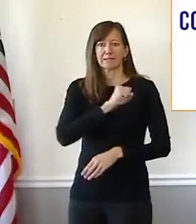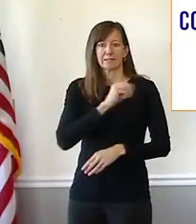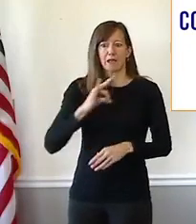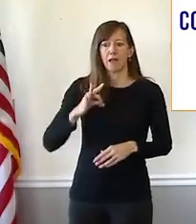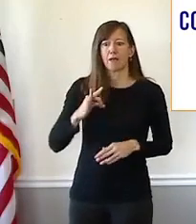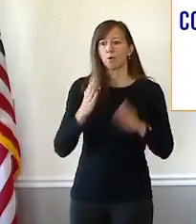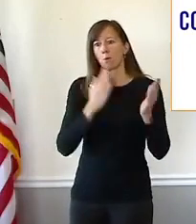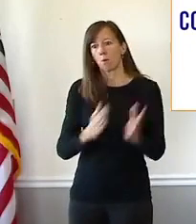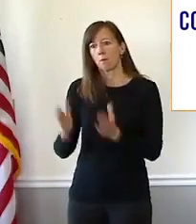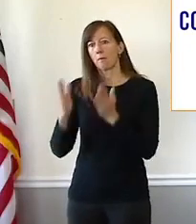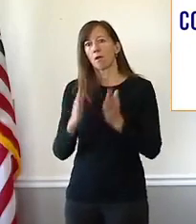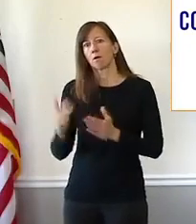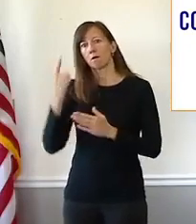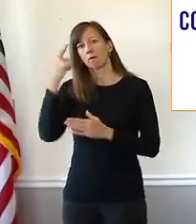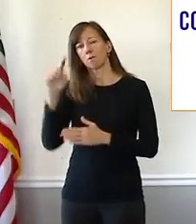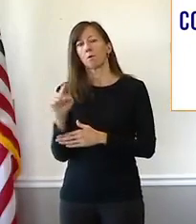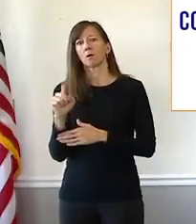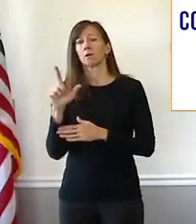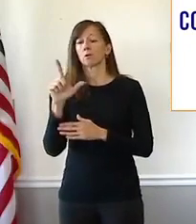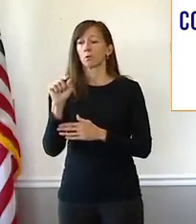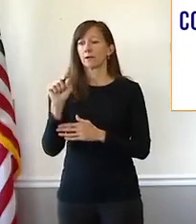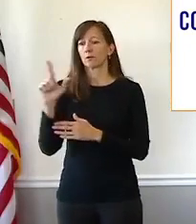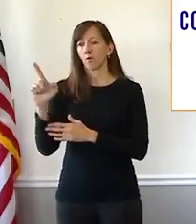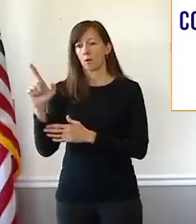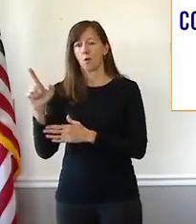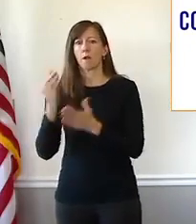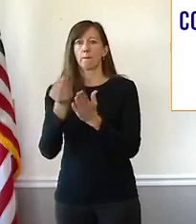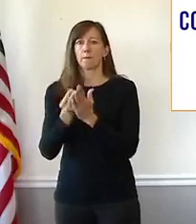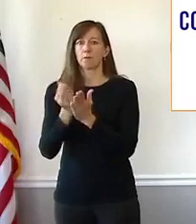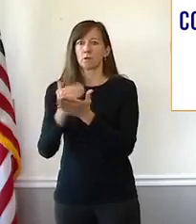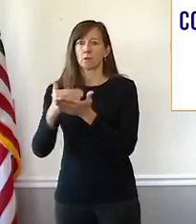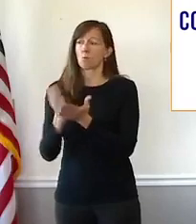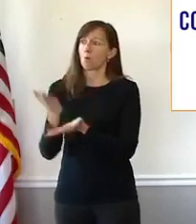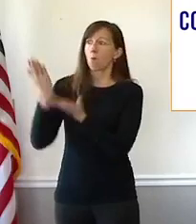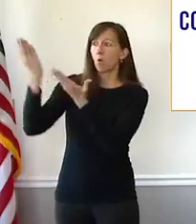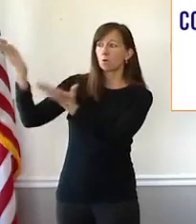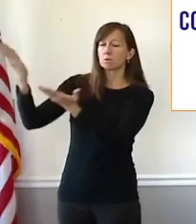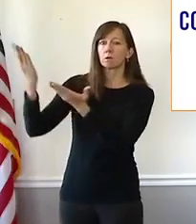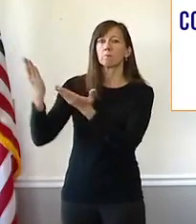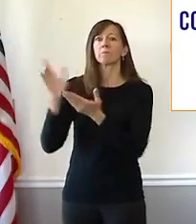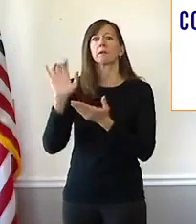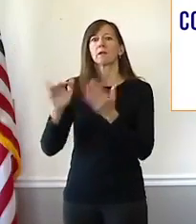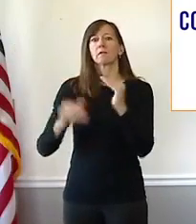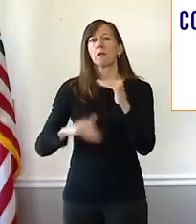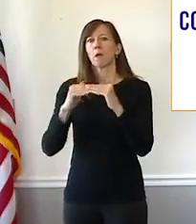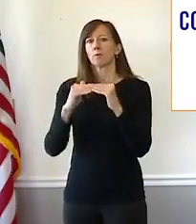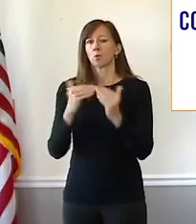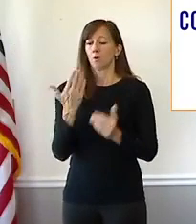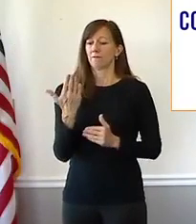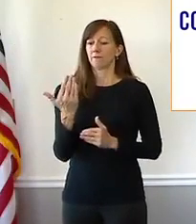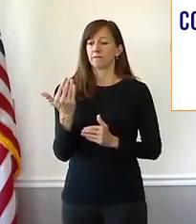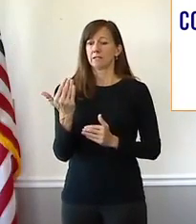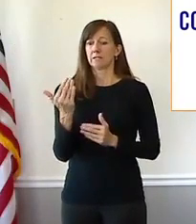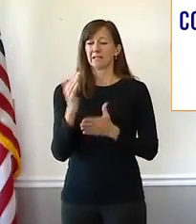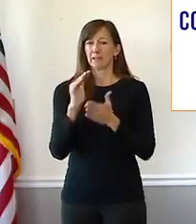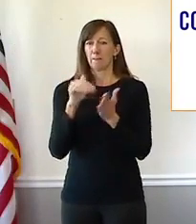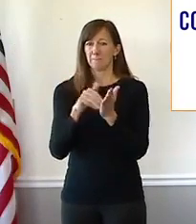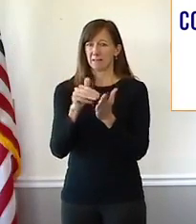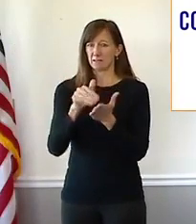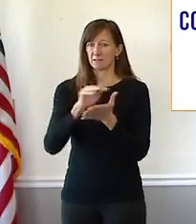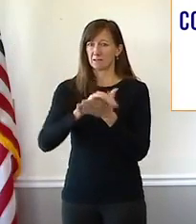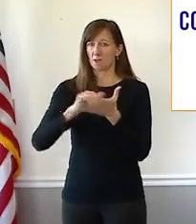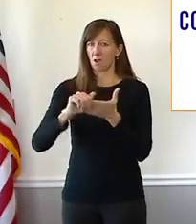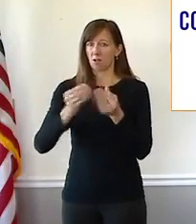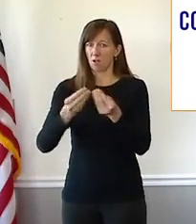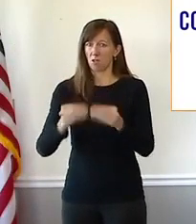for a 2021 budget proposal that estimates as much as a $15 million loss this